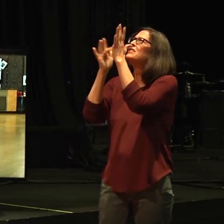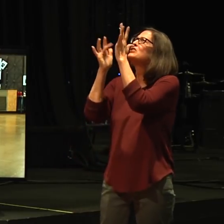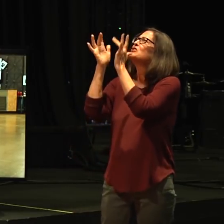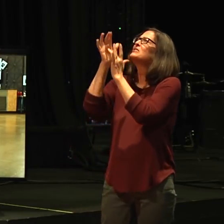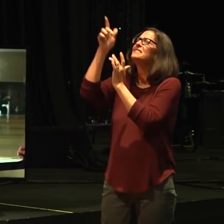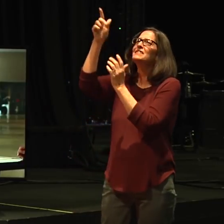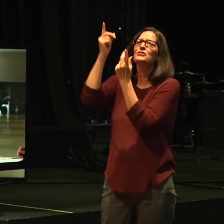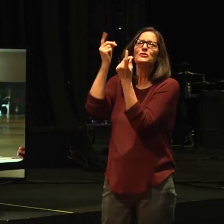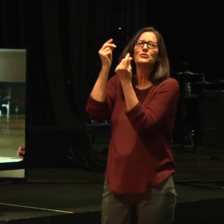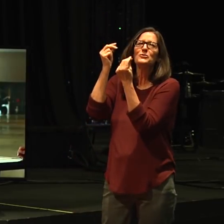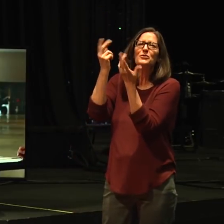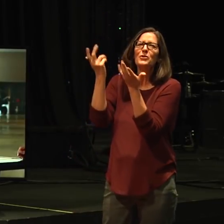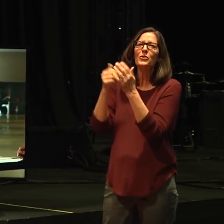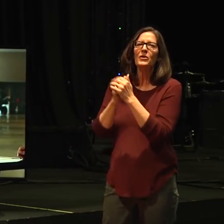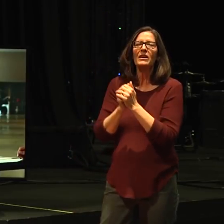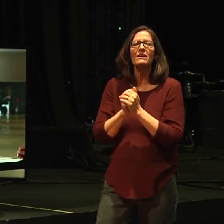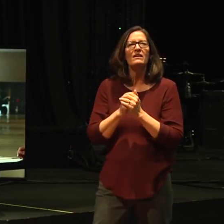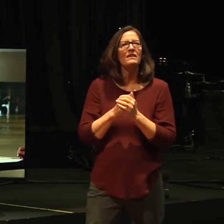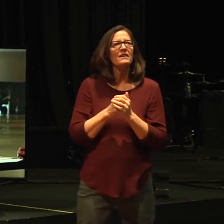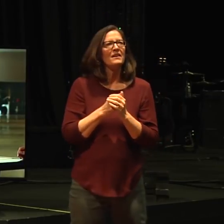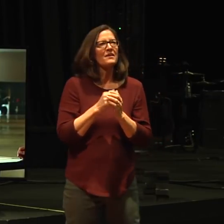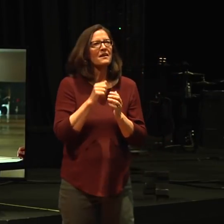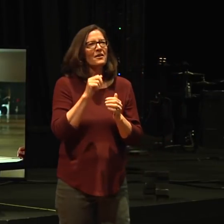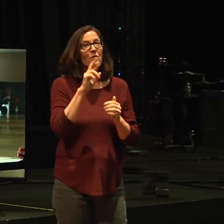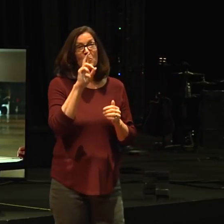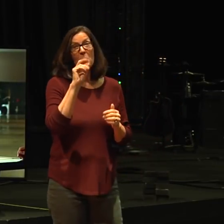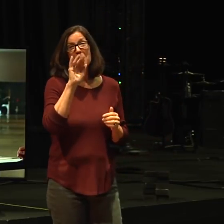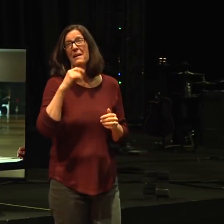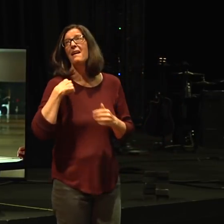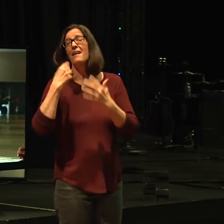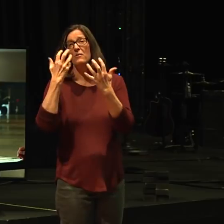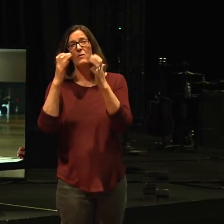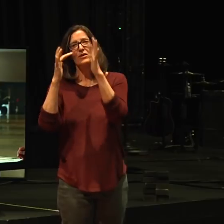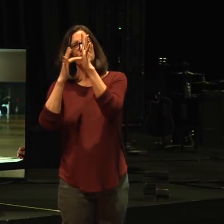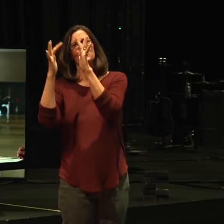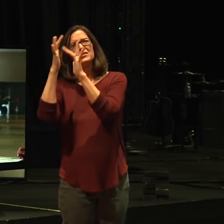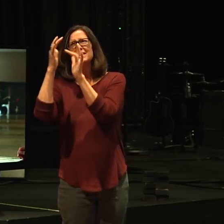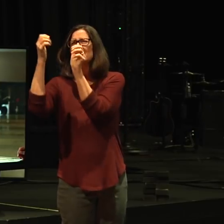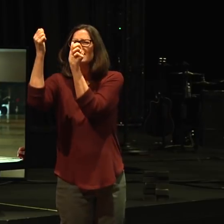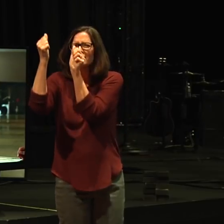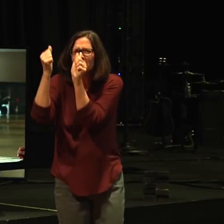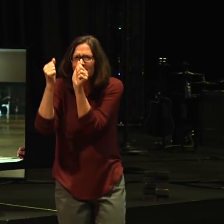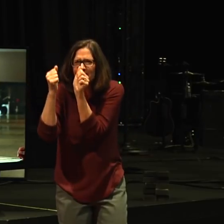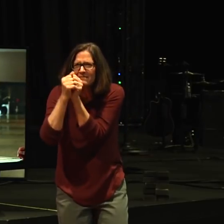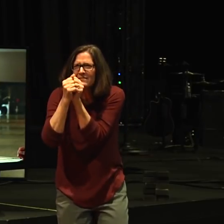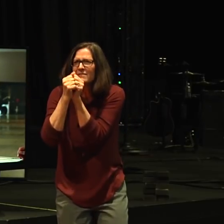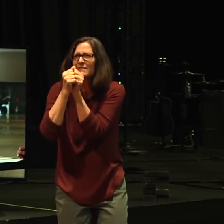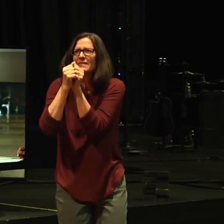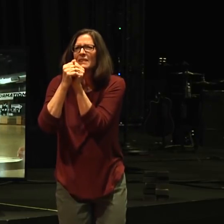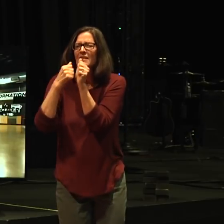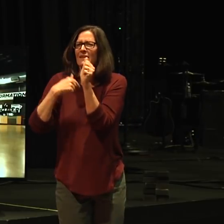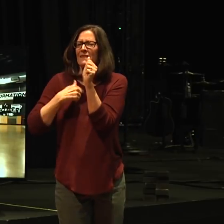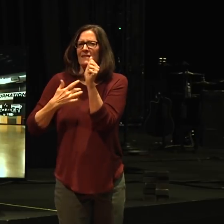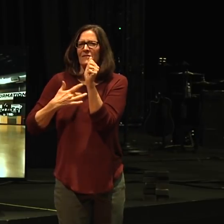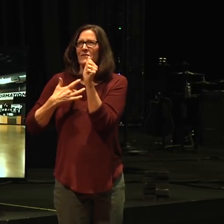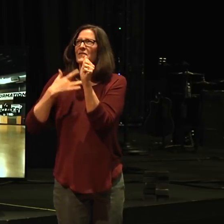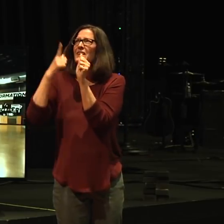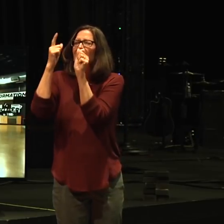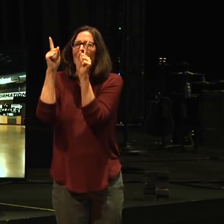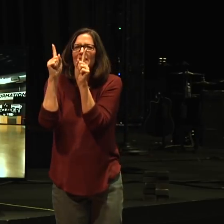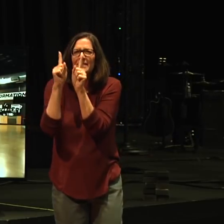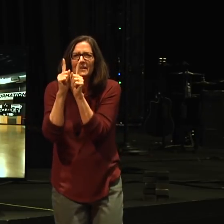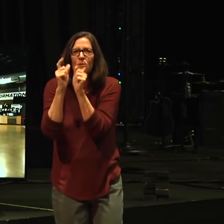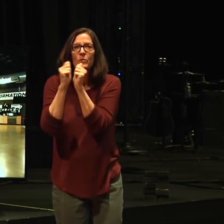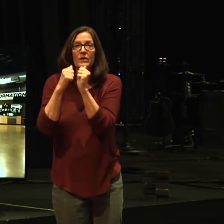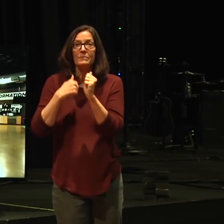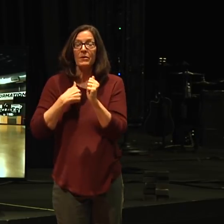do? I want him to be there, and I want to be able to feel that he's there. What I know